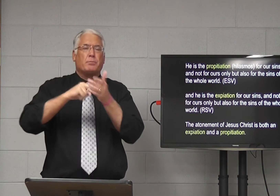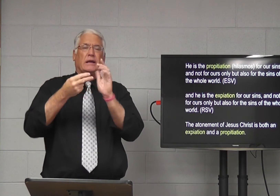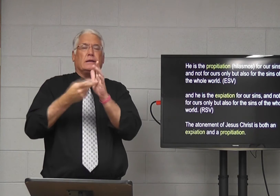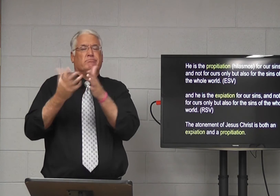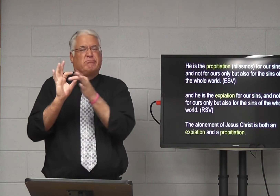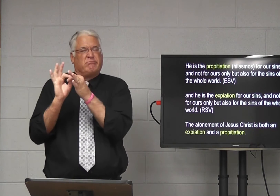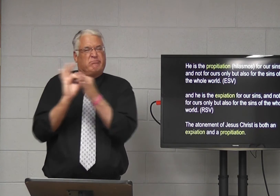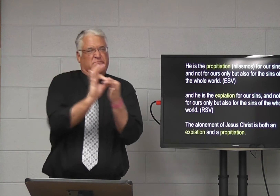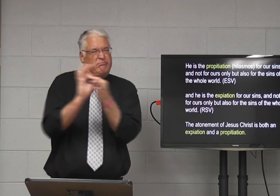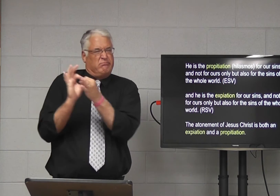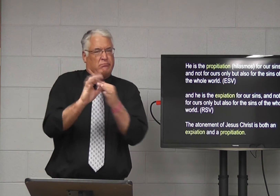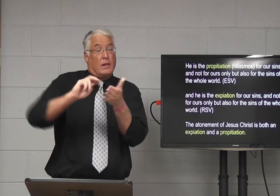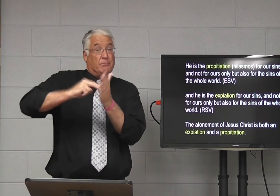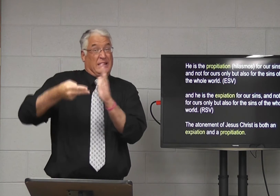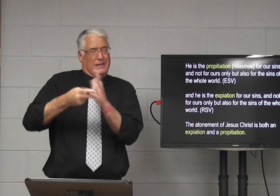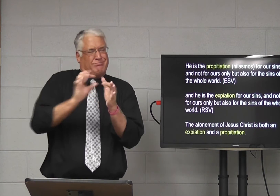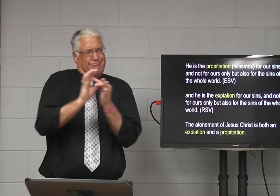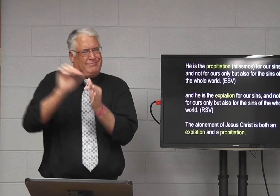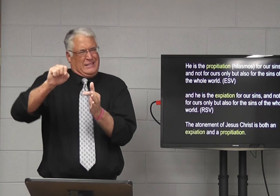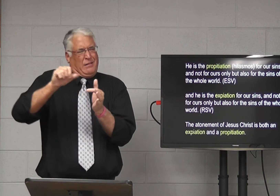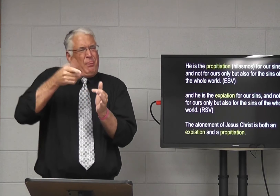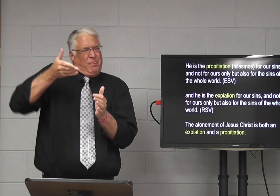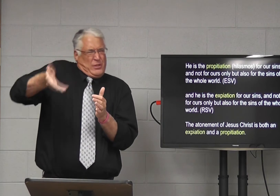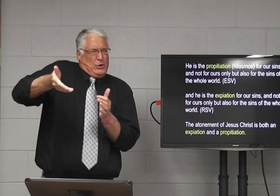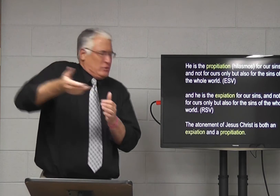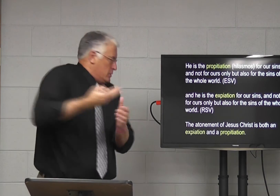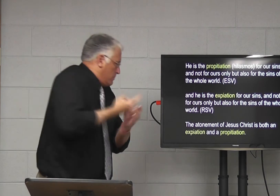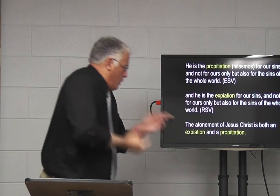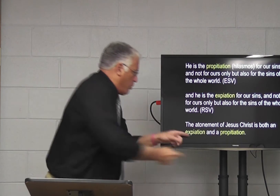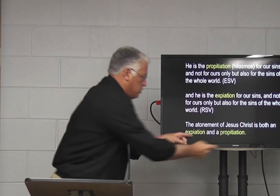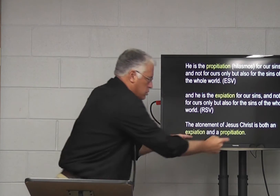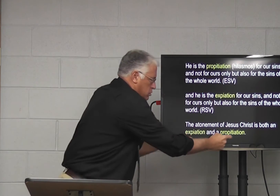Can't remember how to spell it, but it means that it's connected,